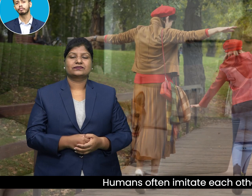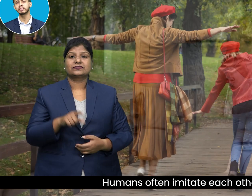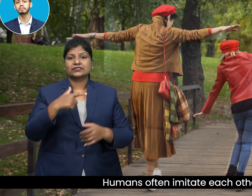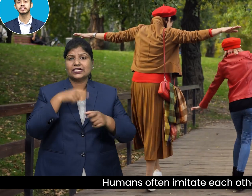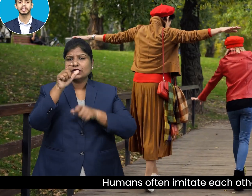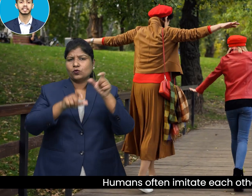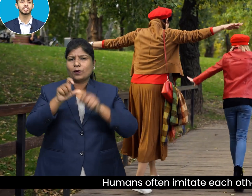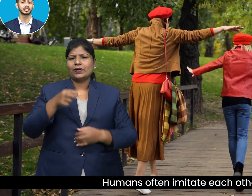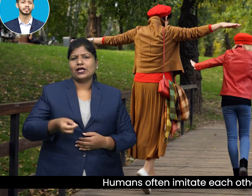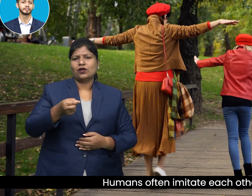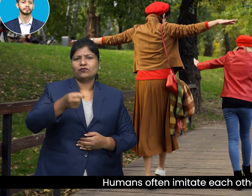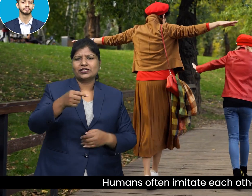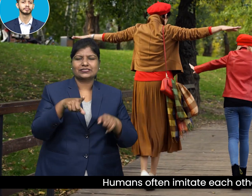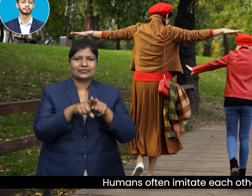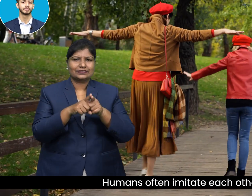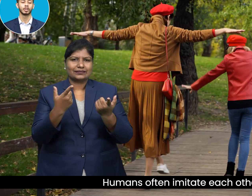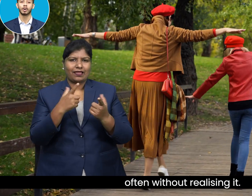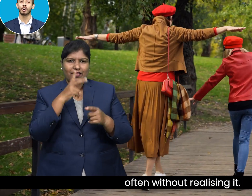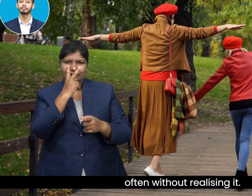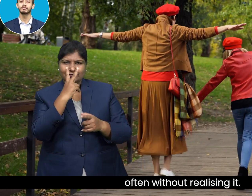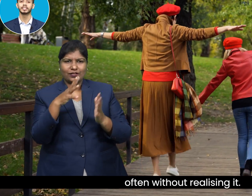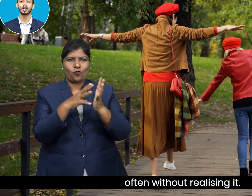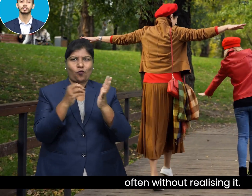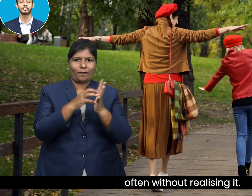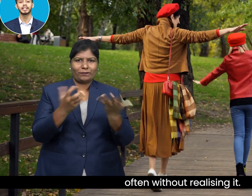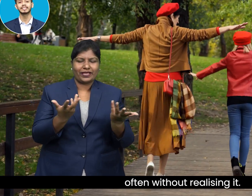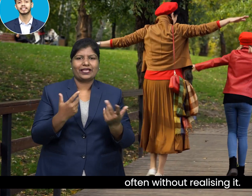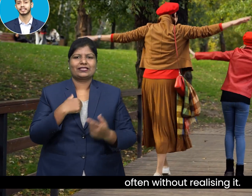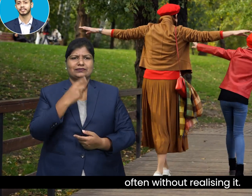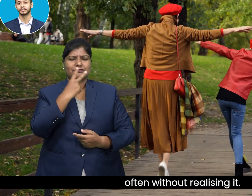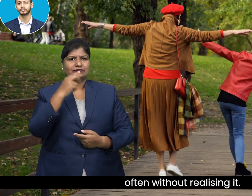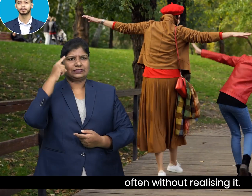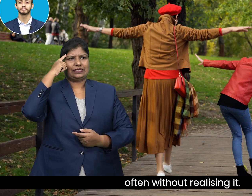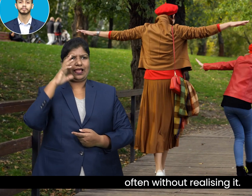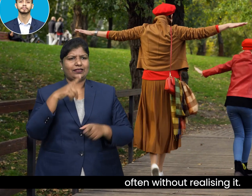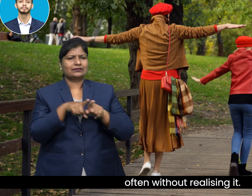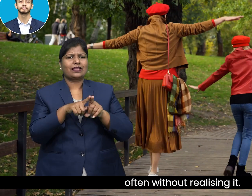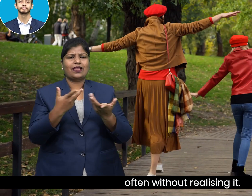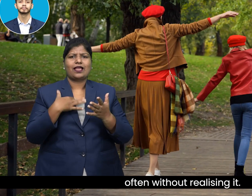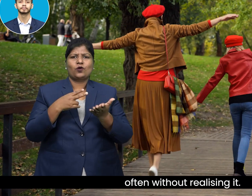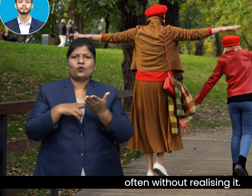Humans often imitate each other, often without realizing it.